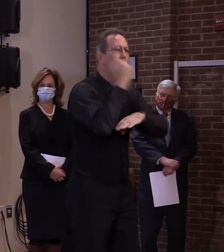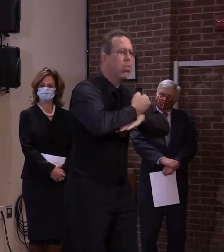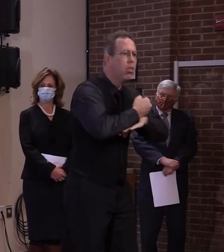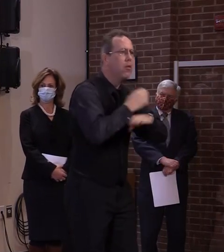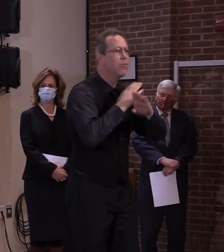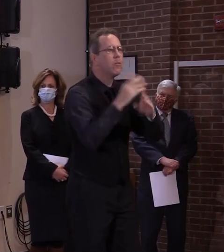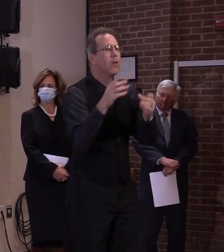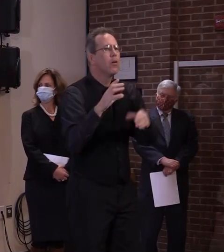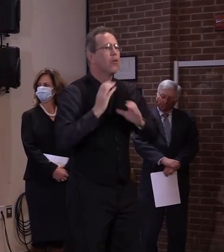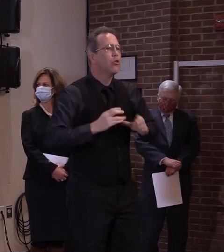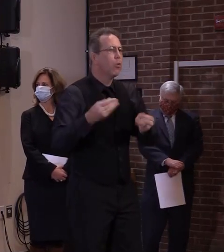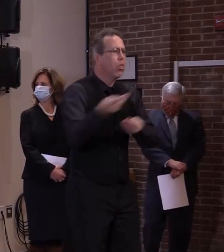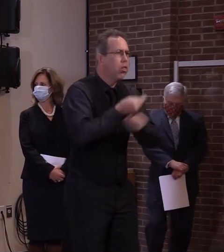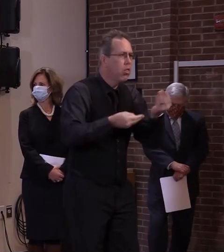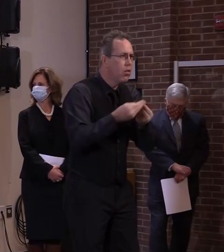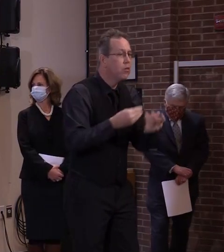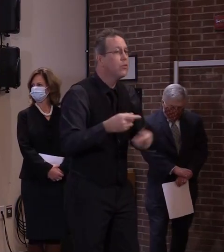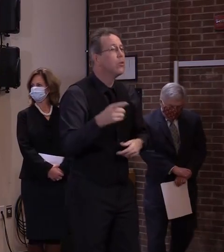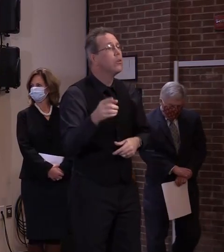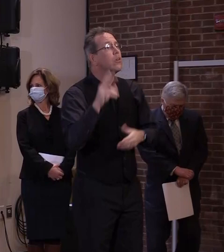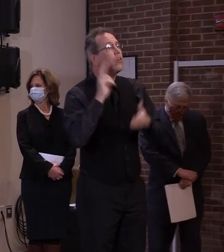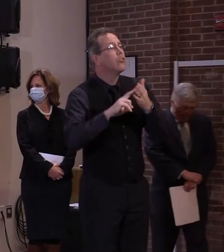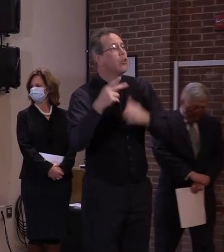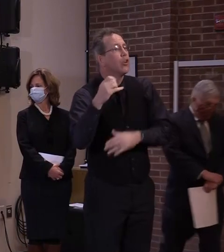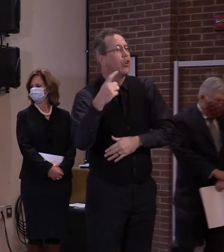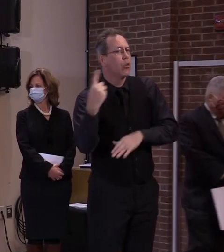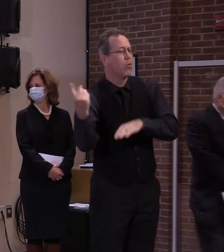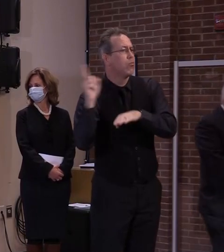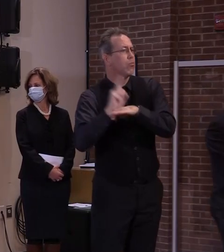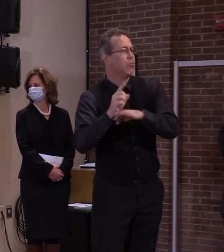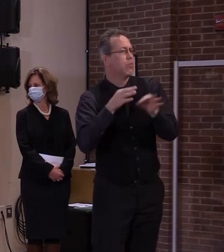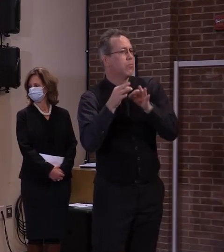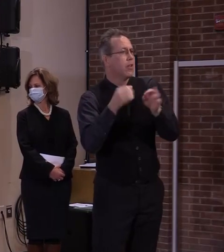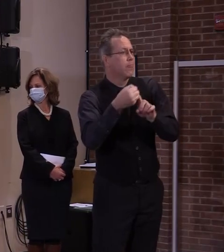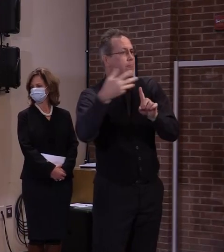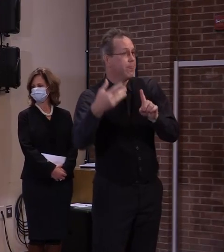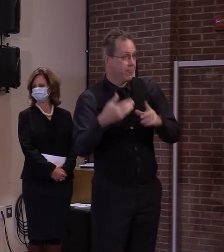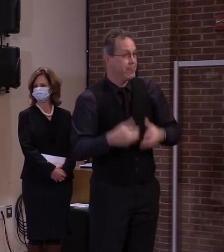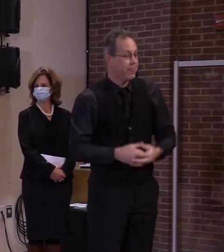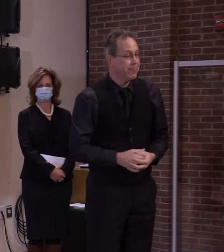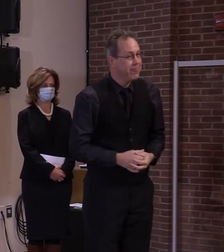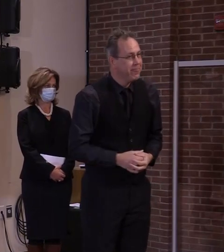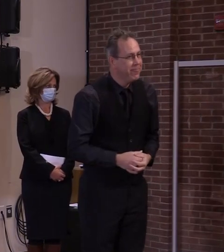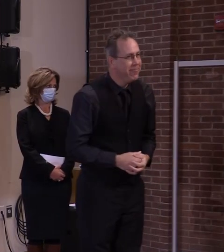but first I'll turn it over to Commissioner Pichek for modeling.